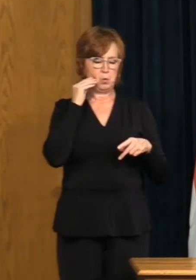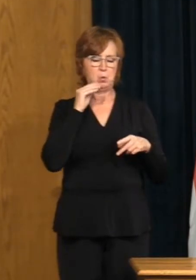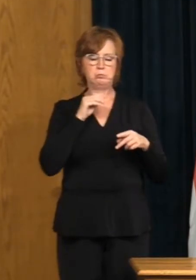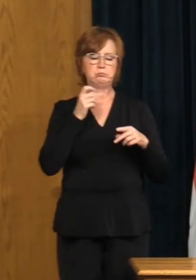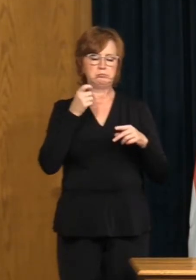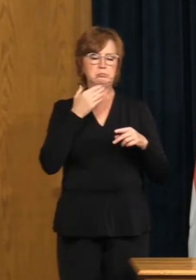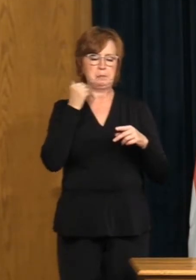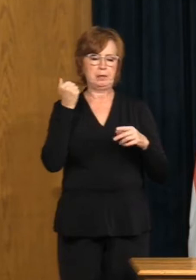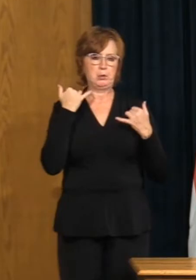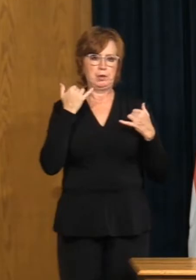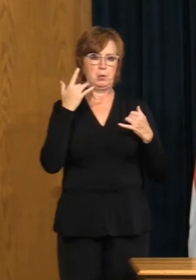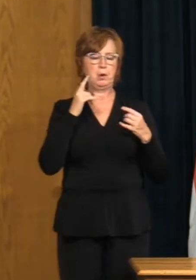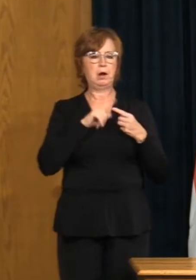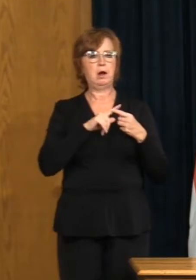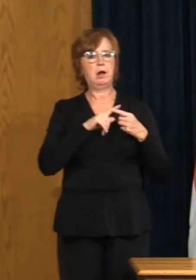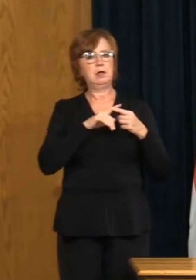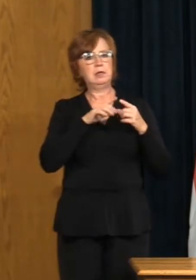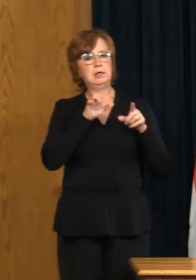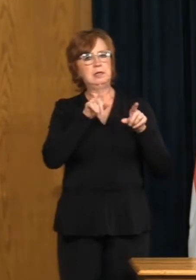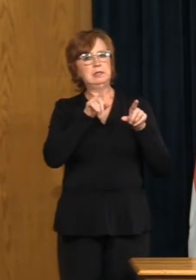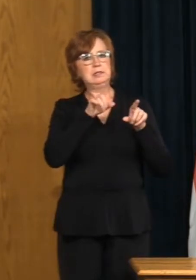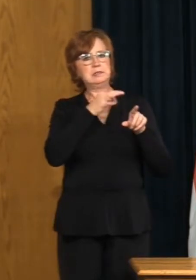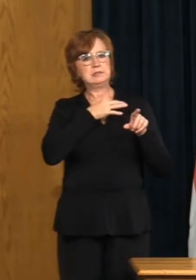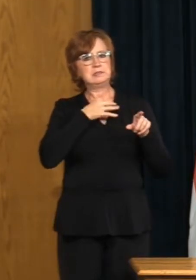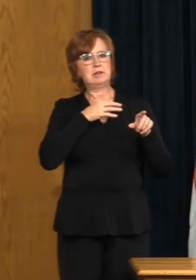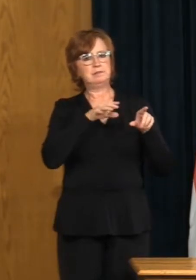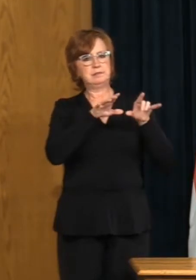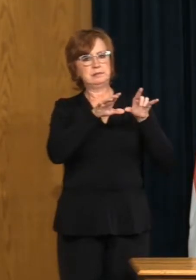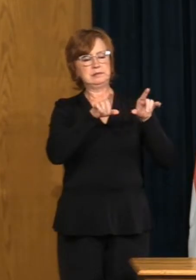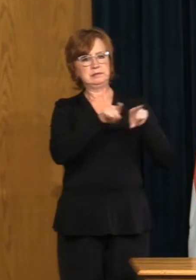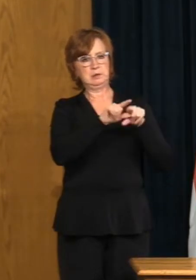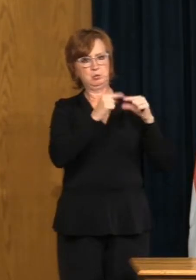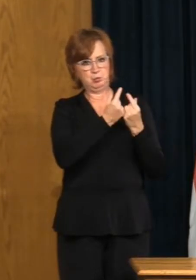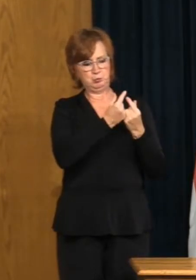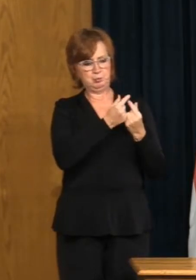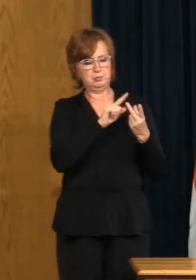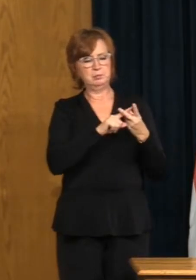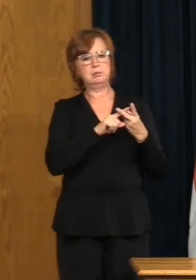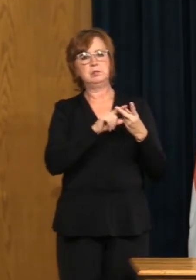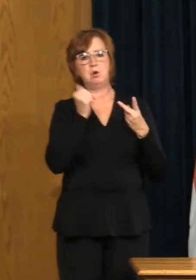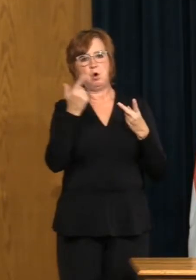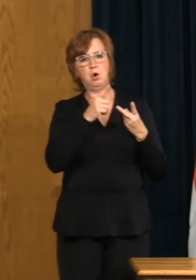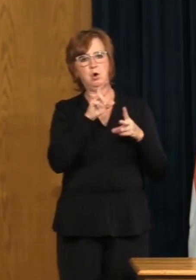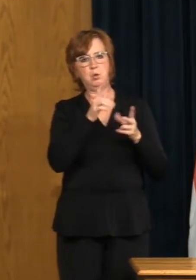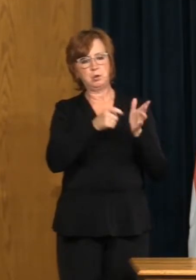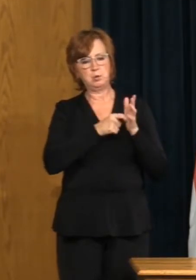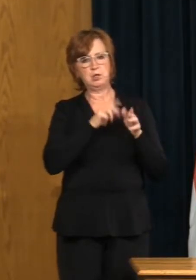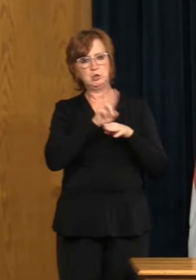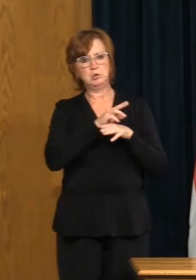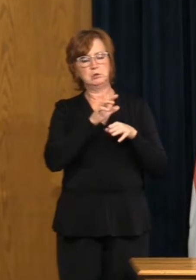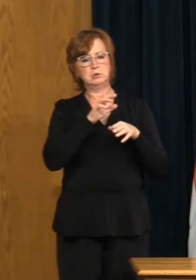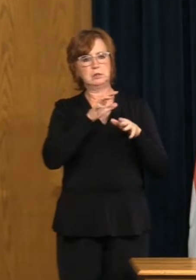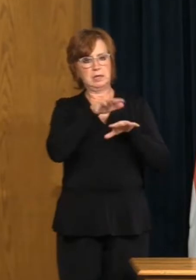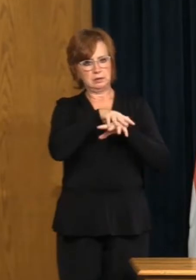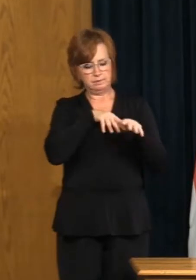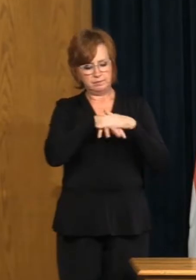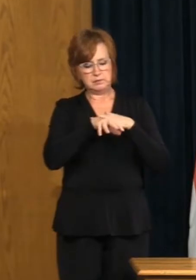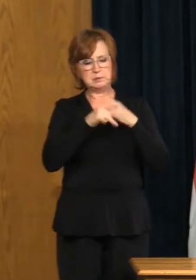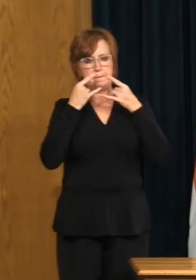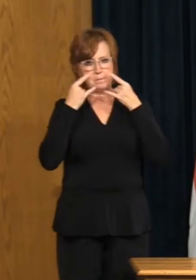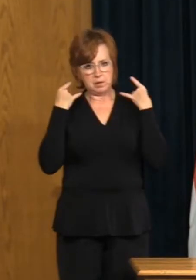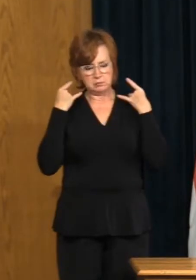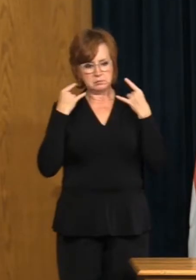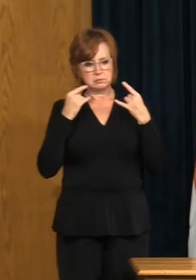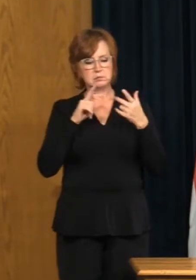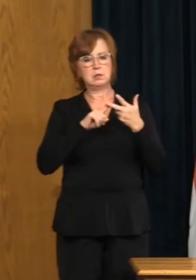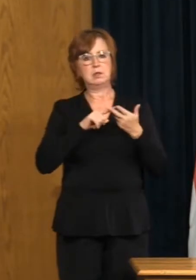PPE, and there were, unfortunately, with some challenges to families and loved ones, significant visitor